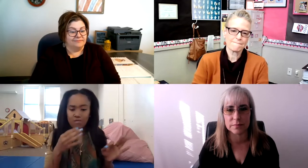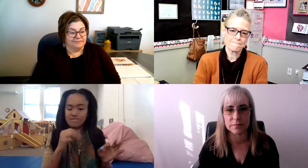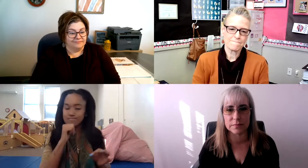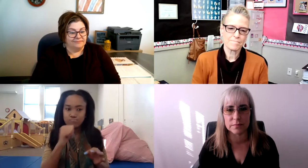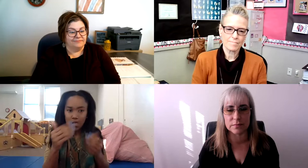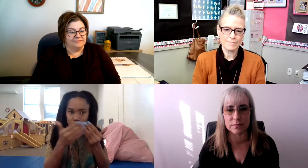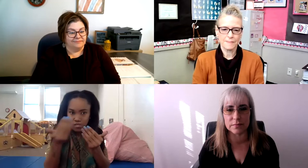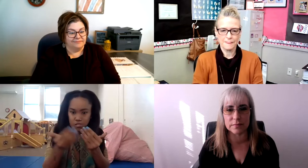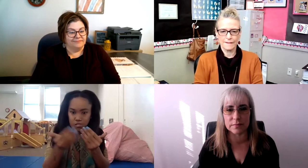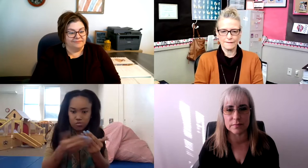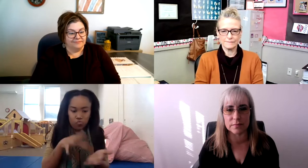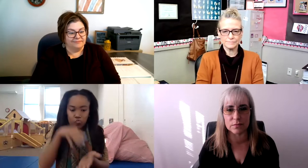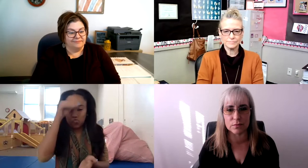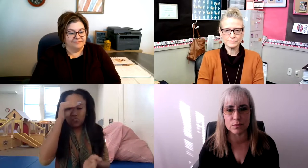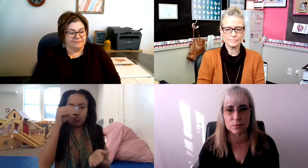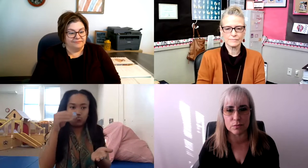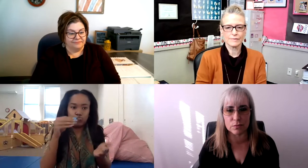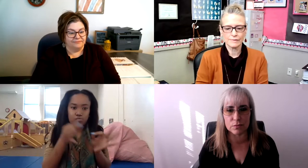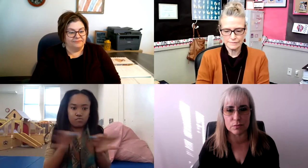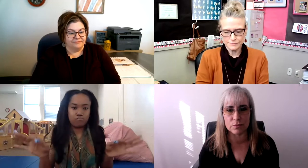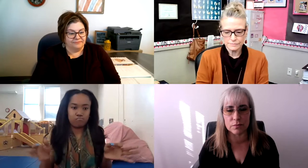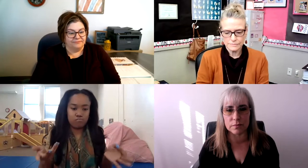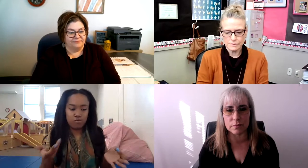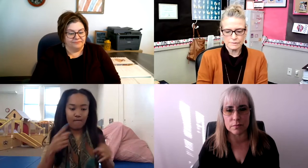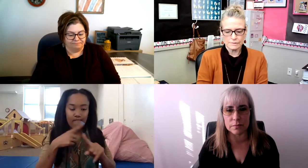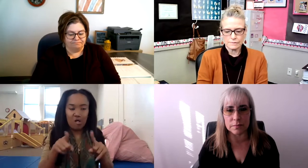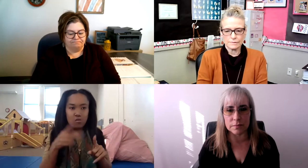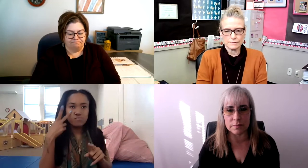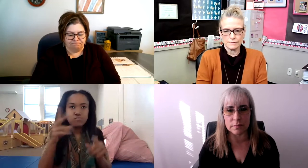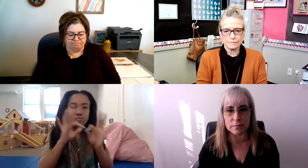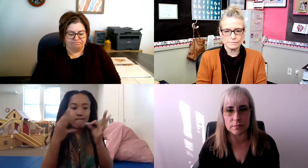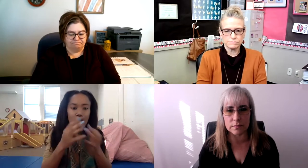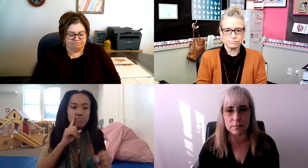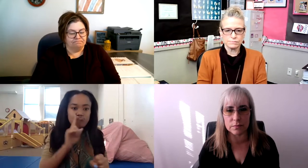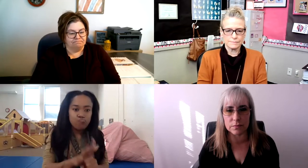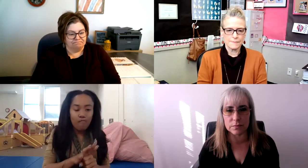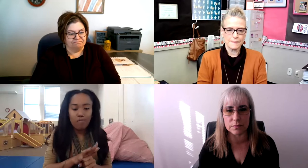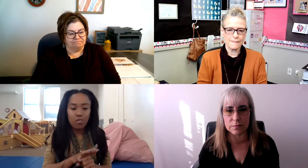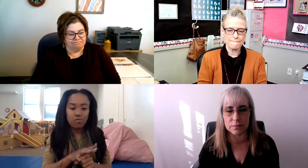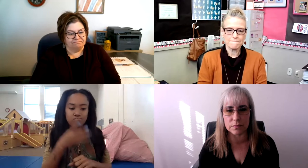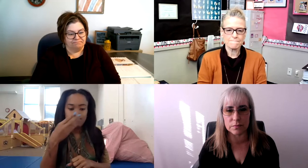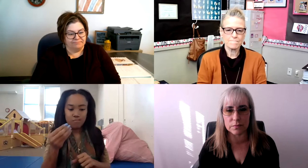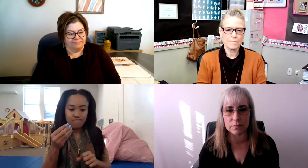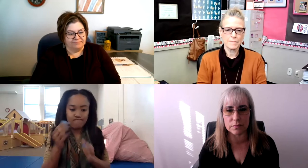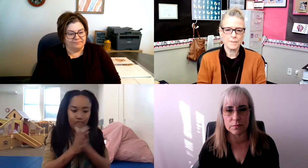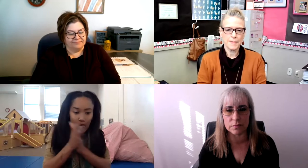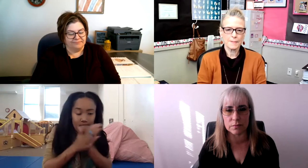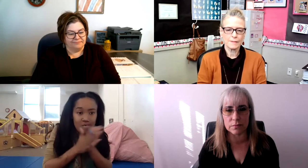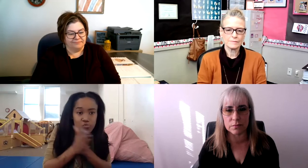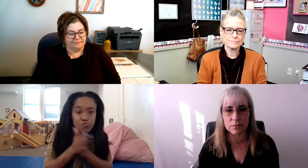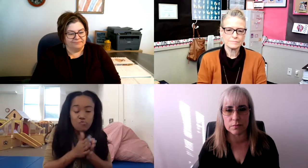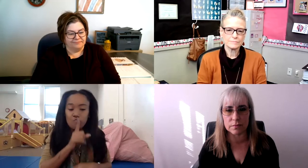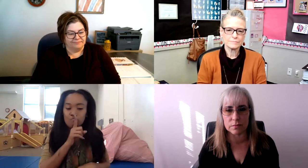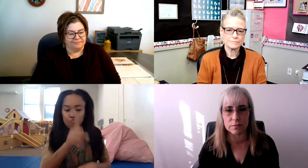child. You know, and I know it can be challenging to learn another language, but it's really nice to